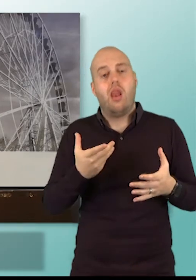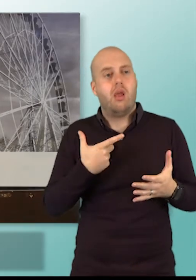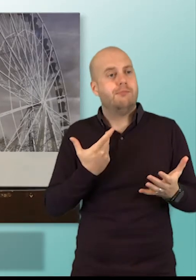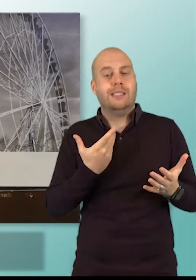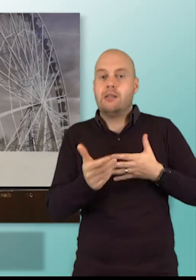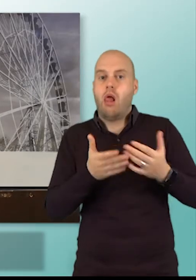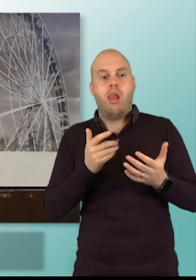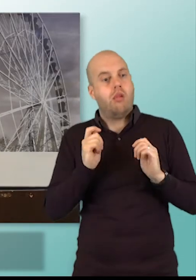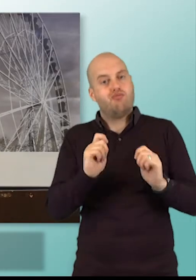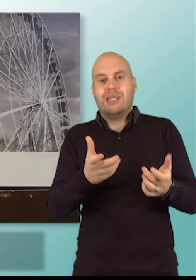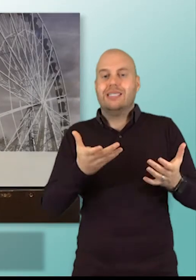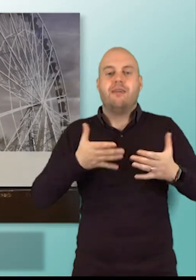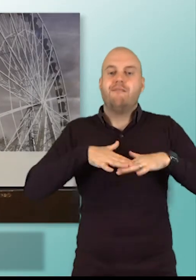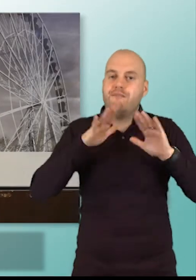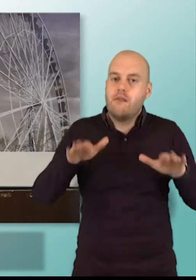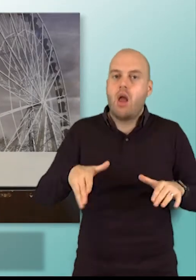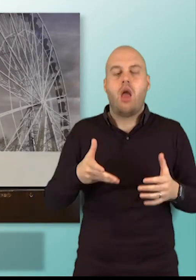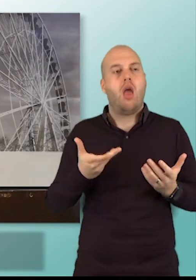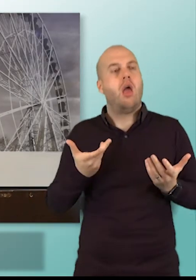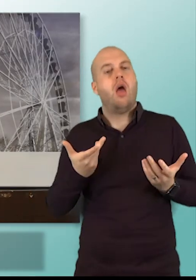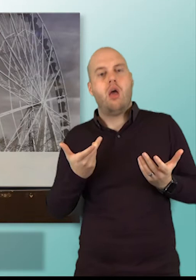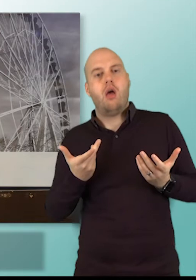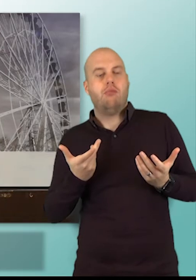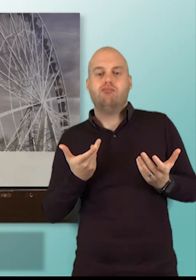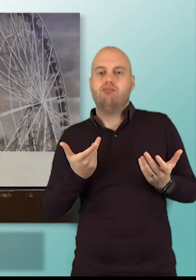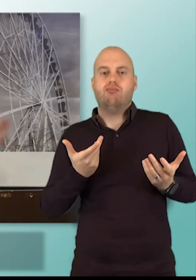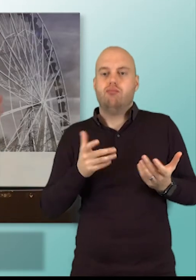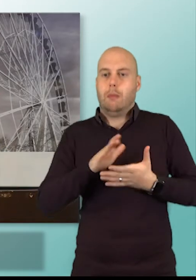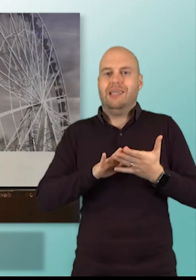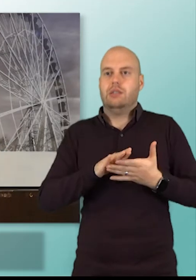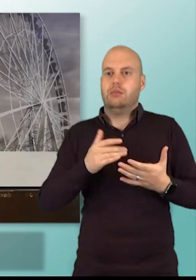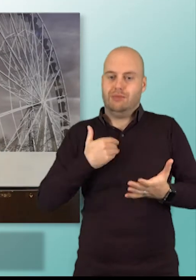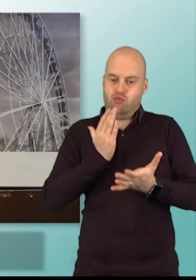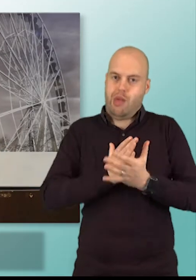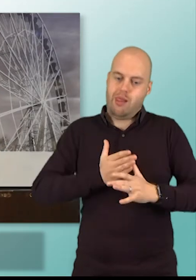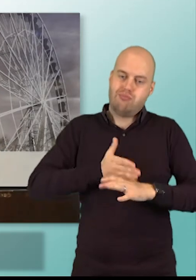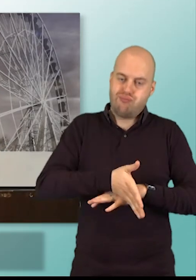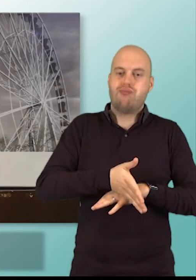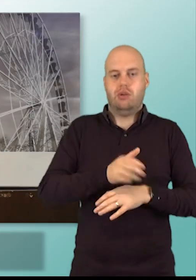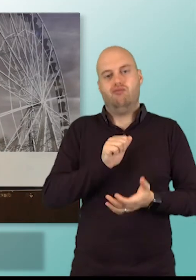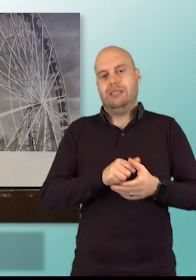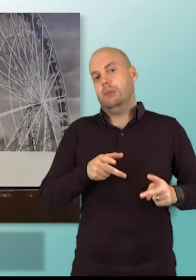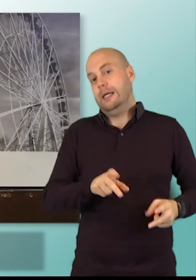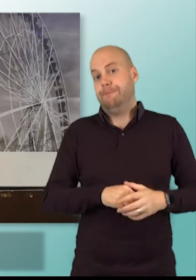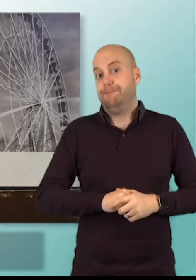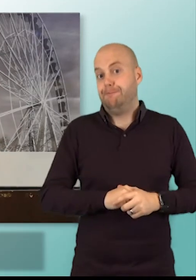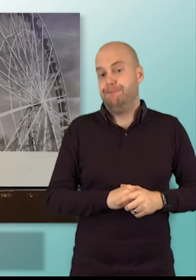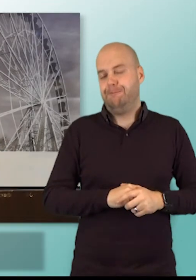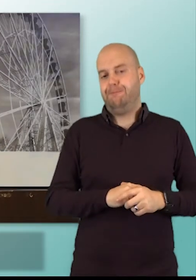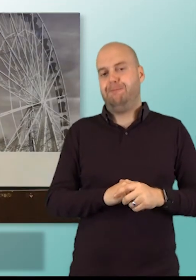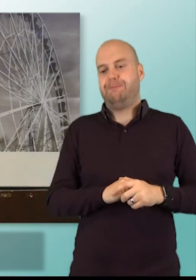relaxed and we deal with that in a fairly cursory way. That's the stuff we'll try and put the real effort